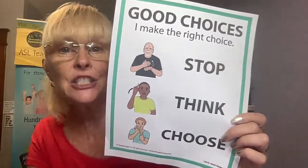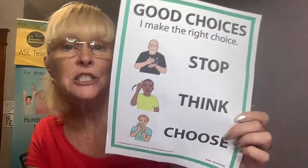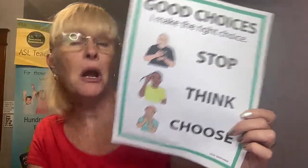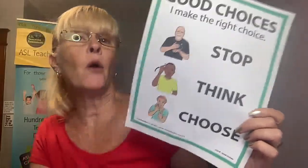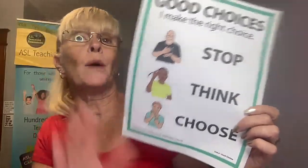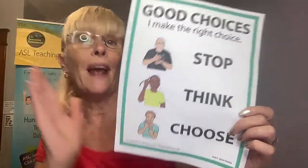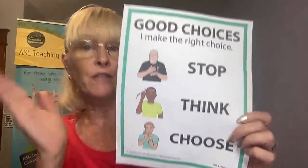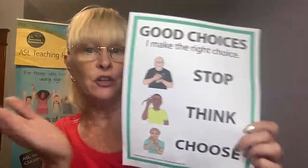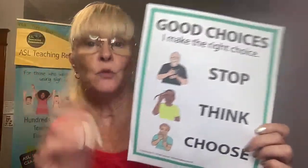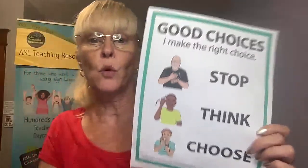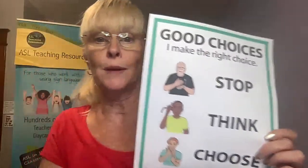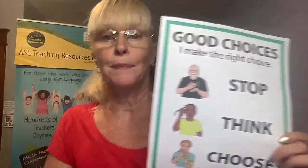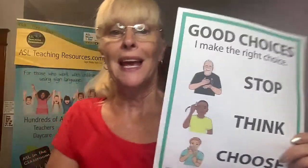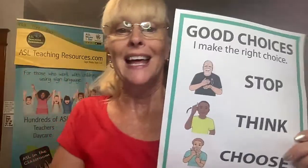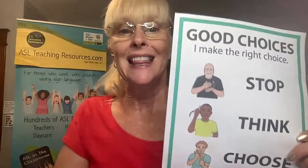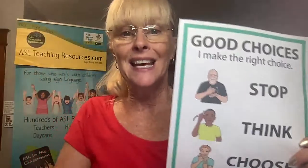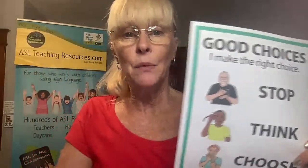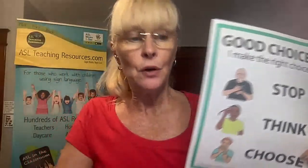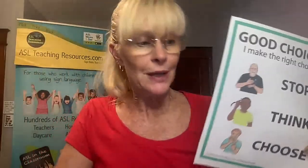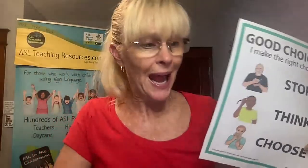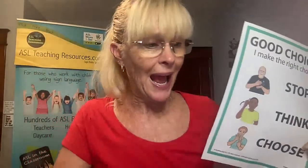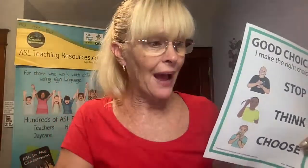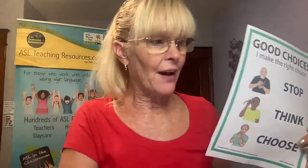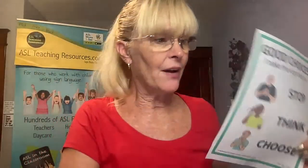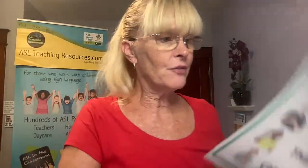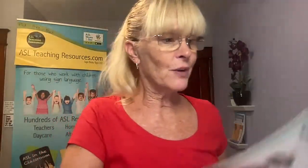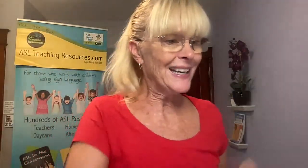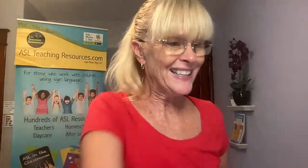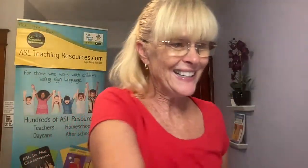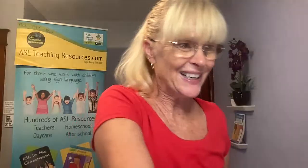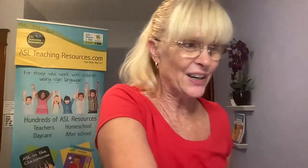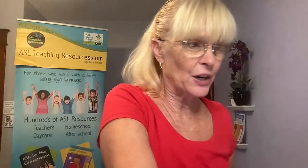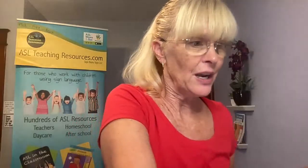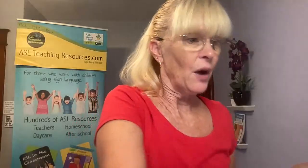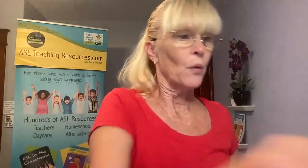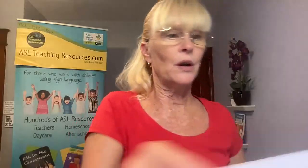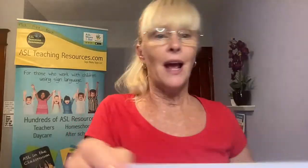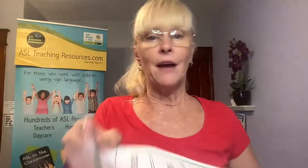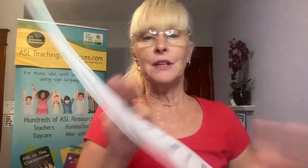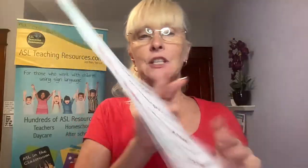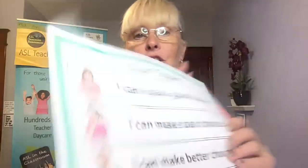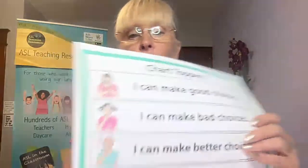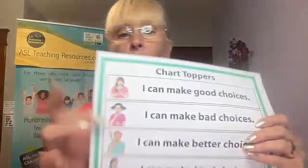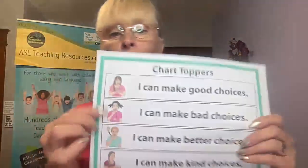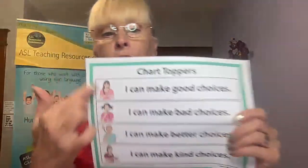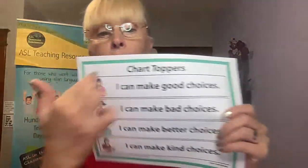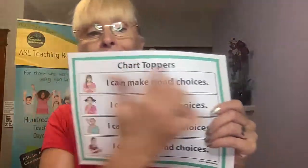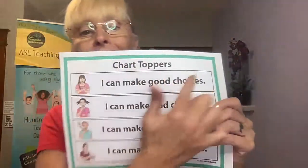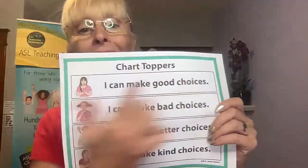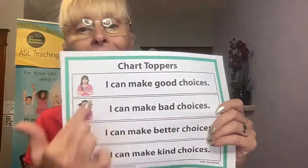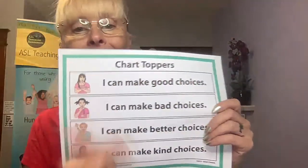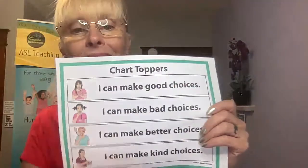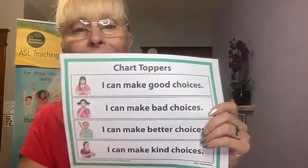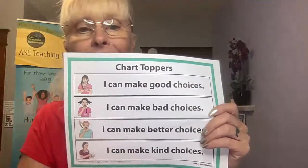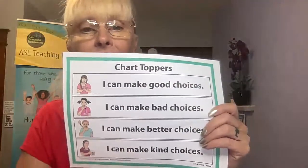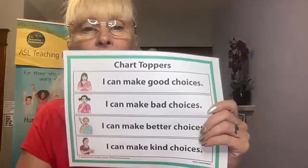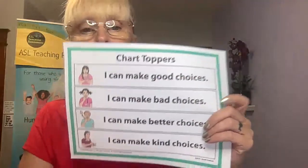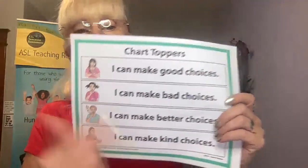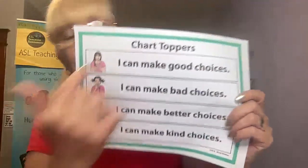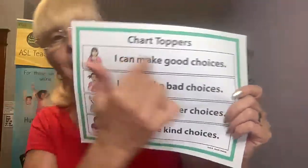Spanish or whatever you want. Then we're going to have right here, we're going to have these charts because you're going to be able